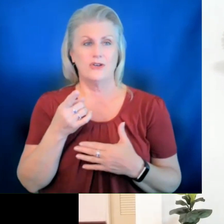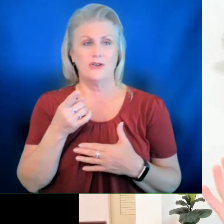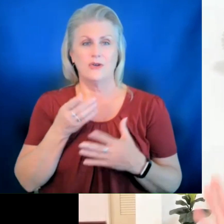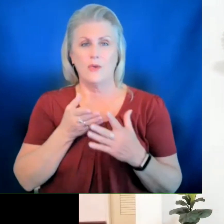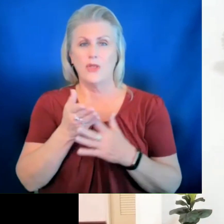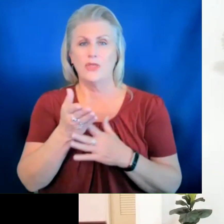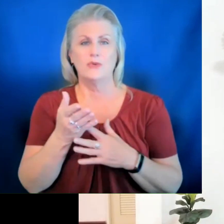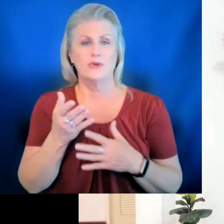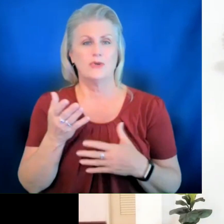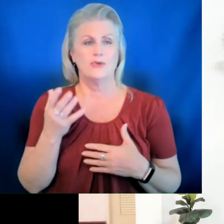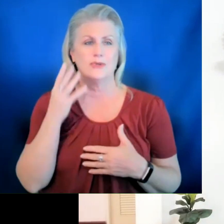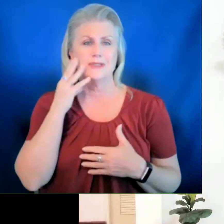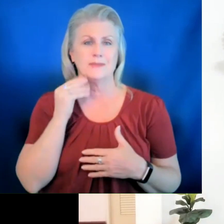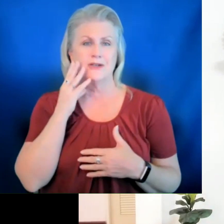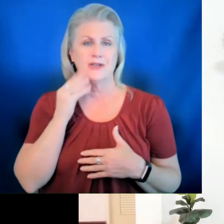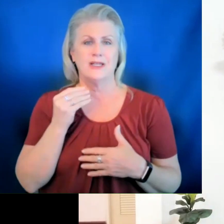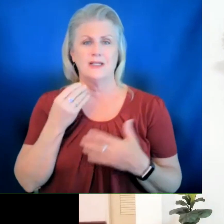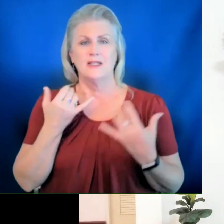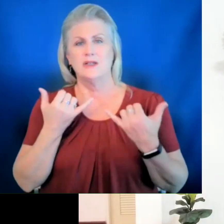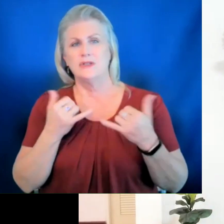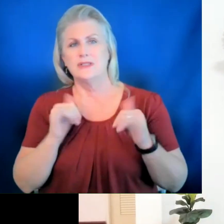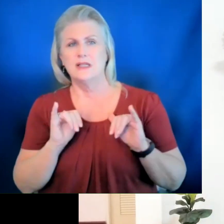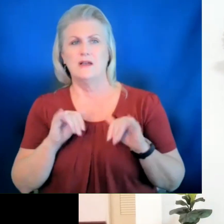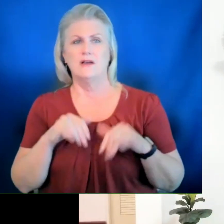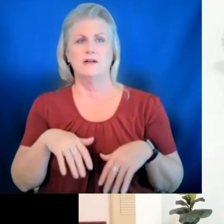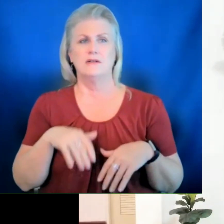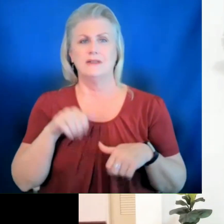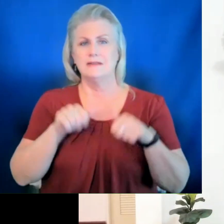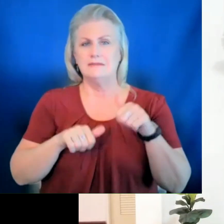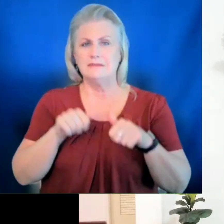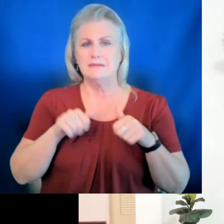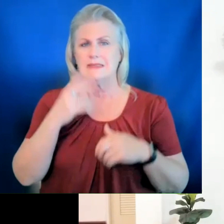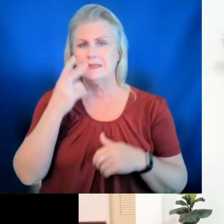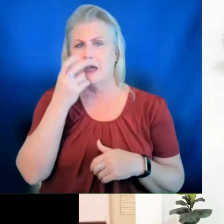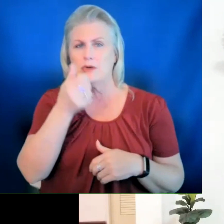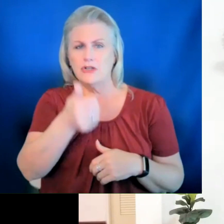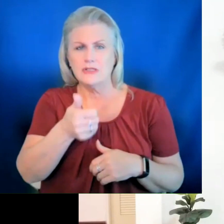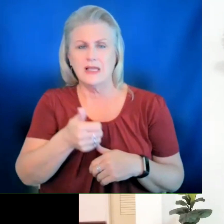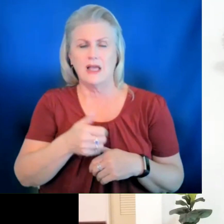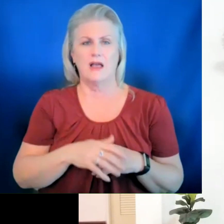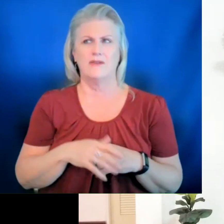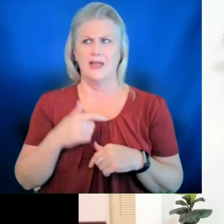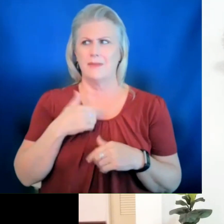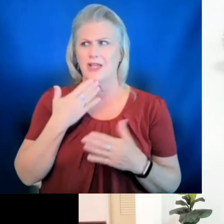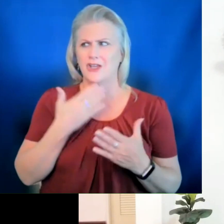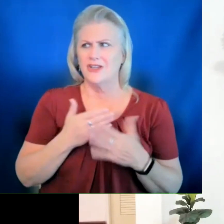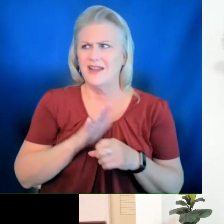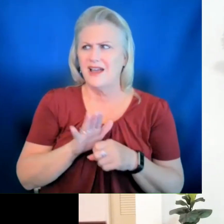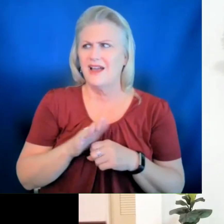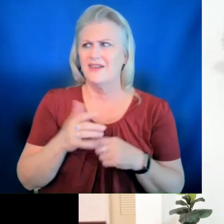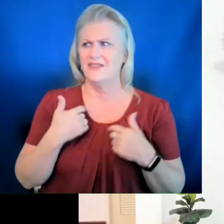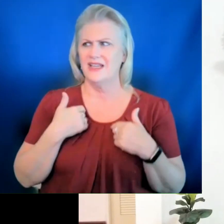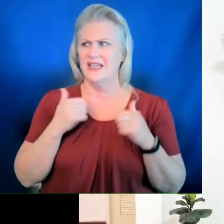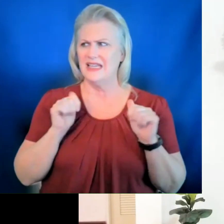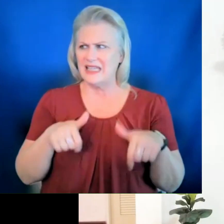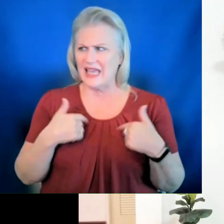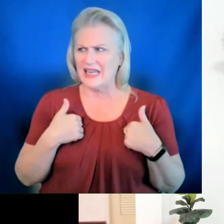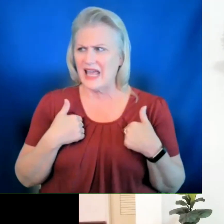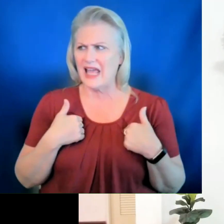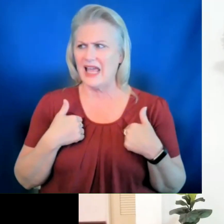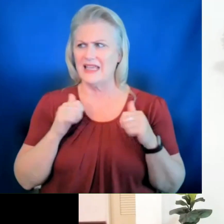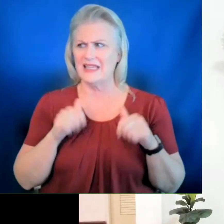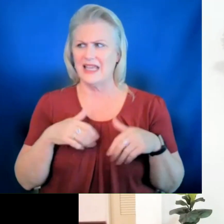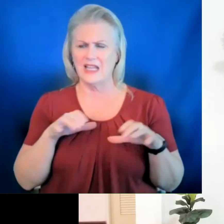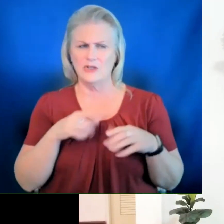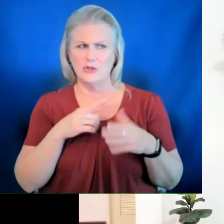where maybe you still doubt yourself, you're still questioning, am I good enough? Can I do it? Can